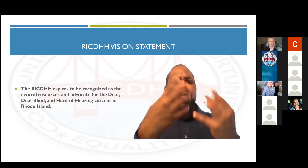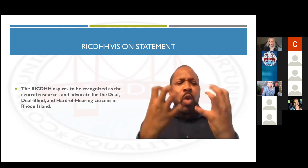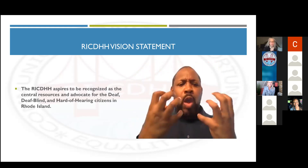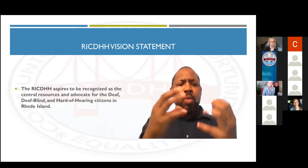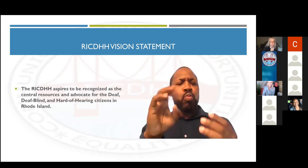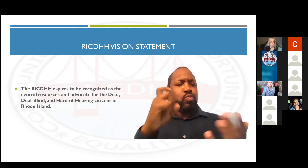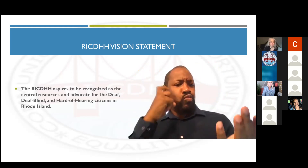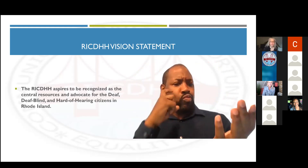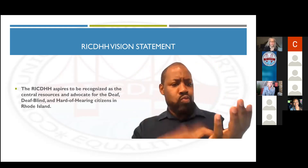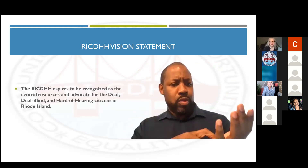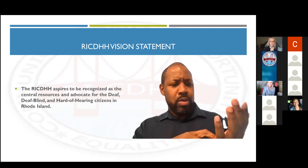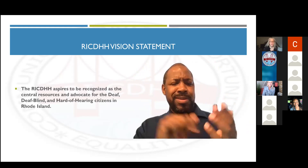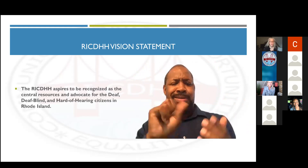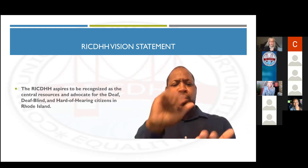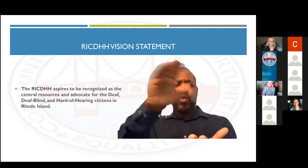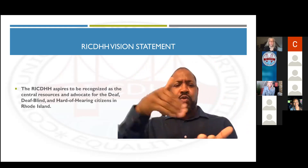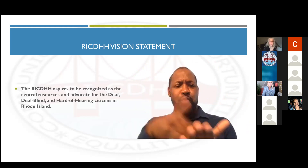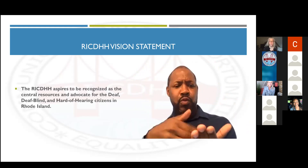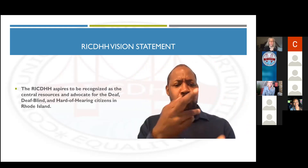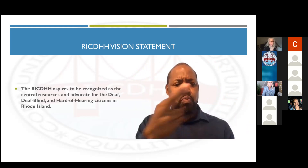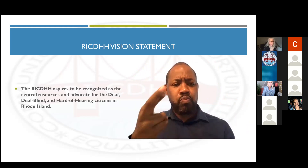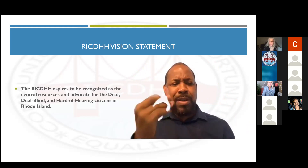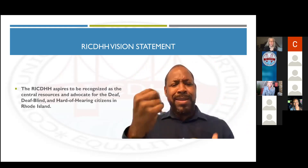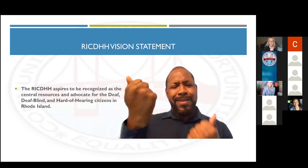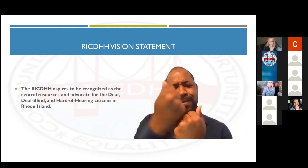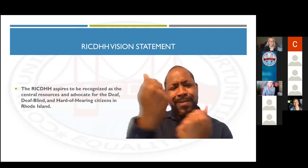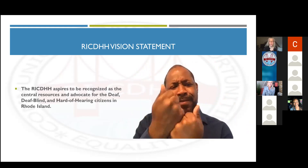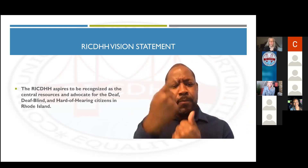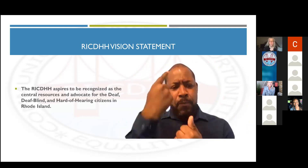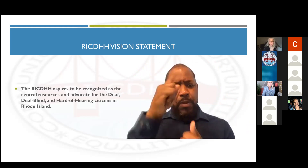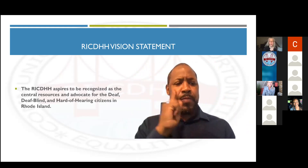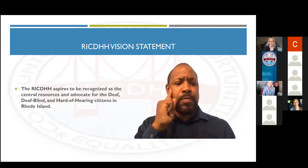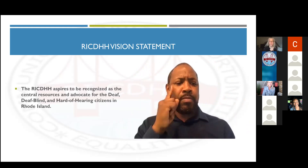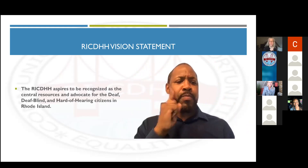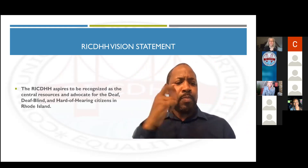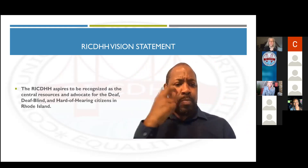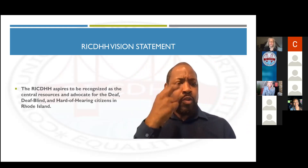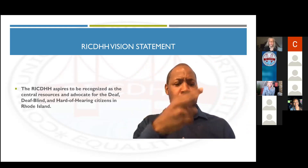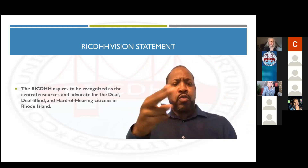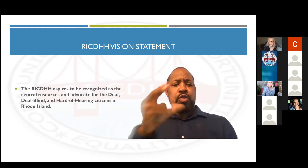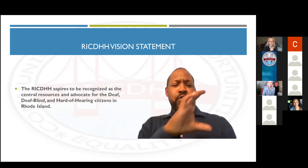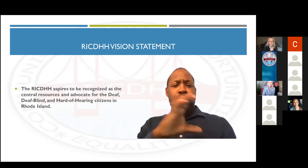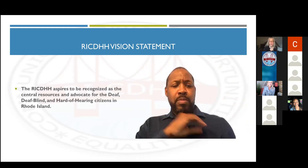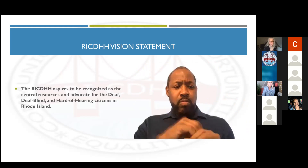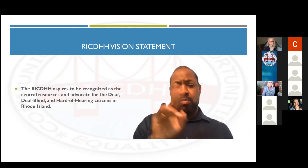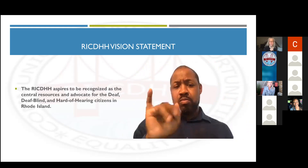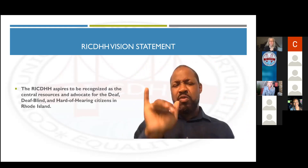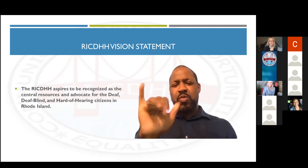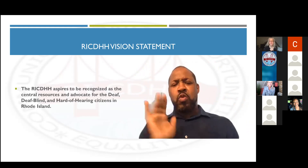our goals. So this says the Rhode Island Commission for the Deaf and Hard of Hearing aspires to be recognized as the central resource and advocate for